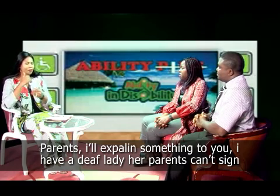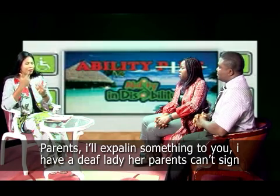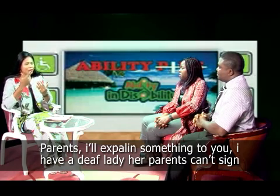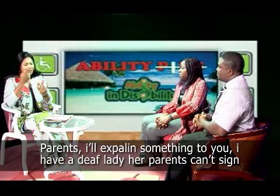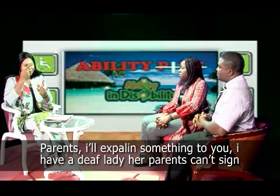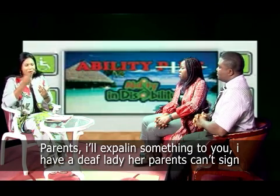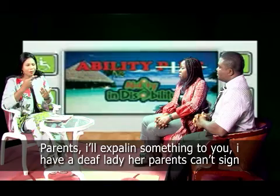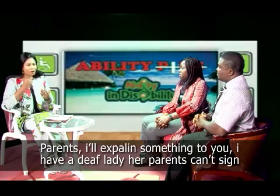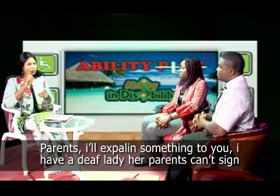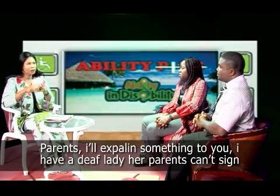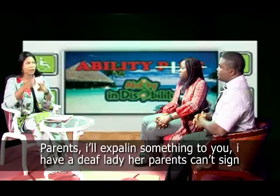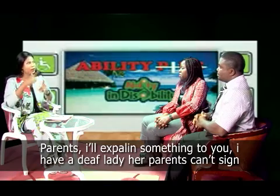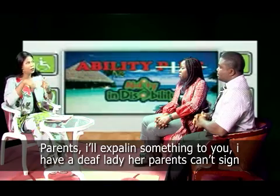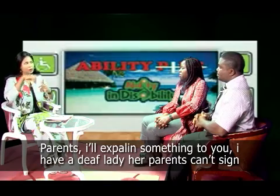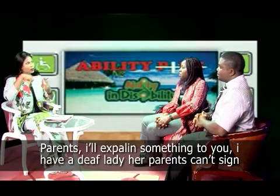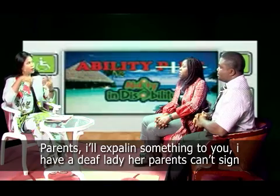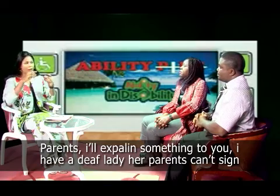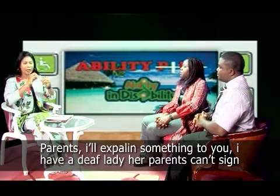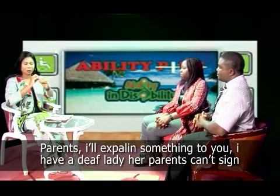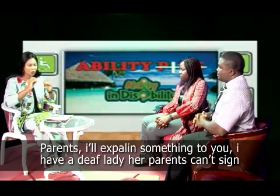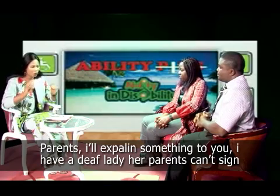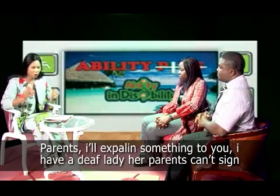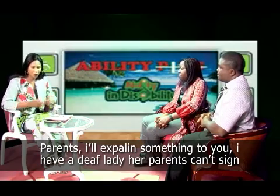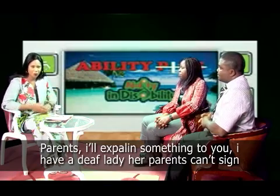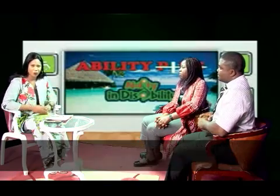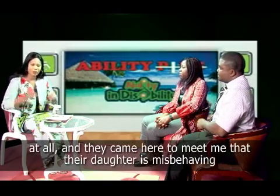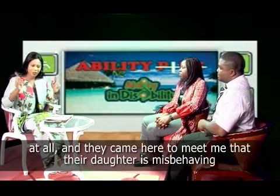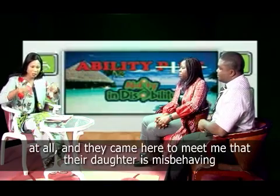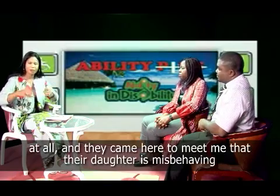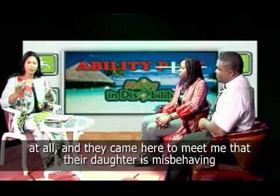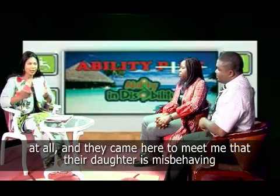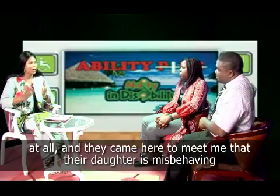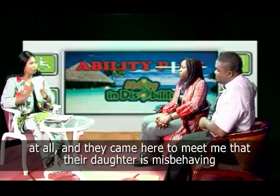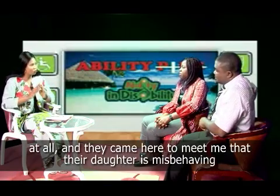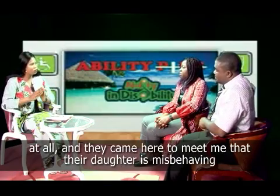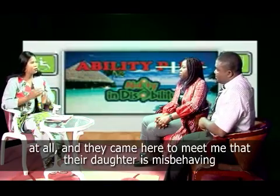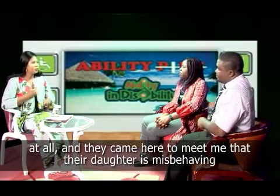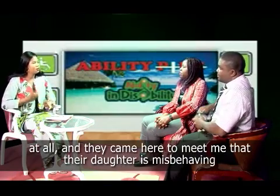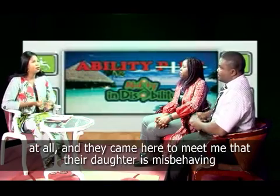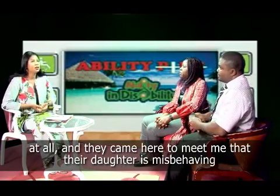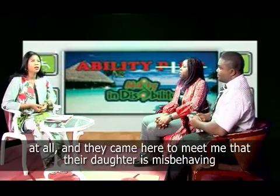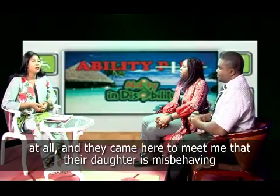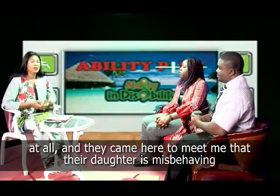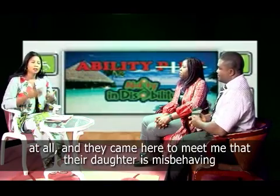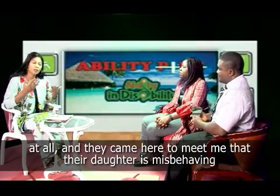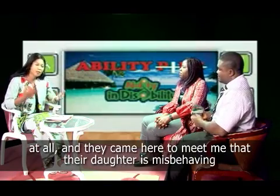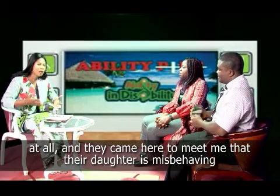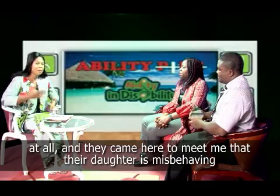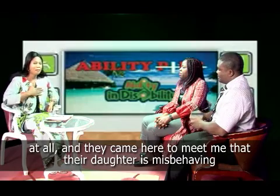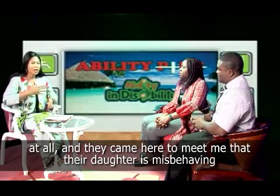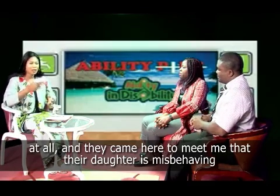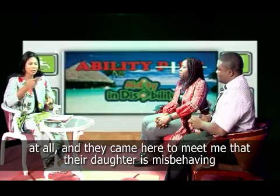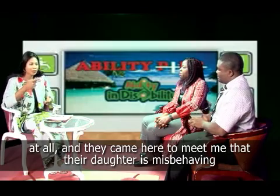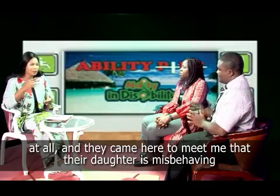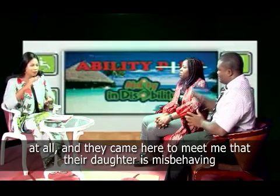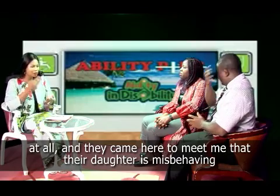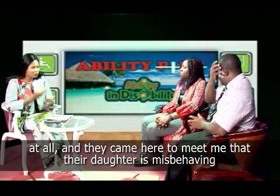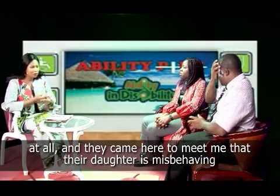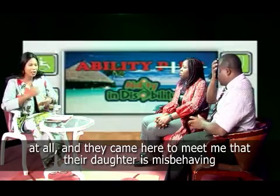have a deaf lady. Her parents can't sign at all, and they came here to meet me. And they said to